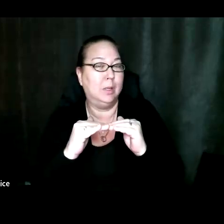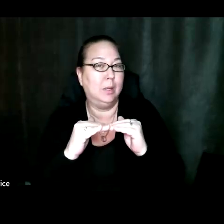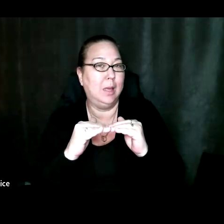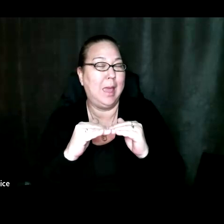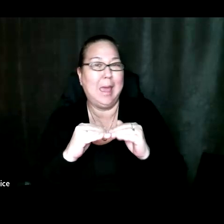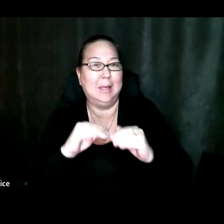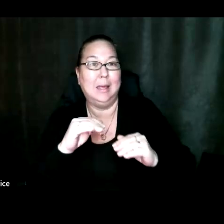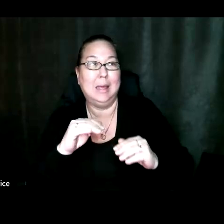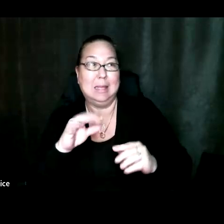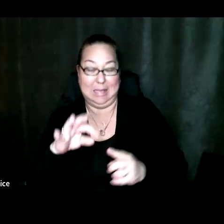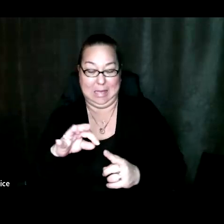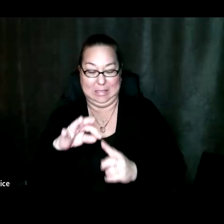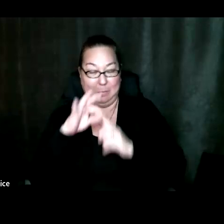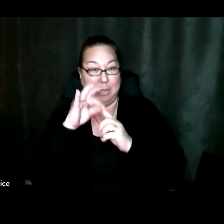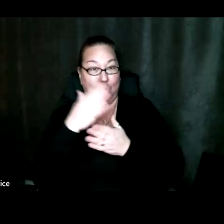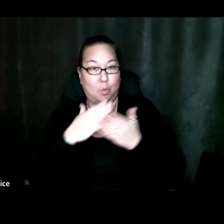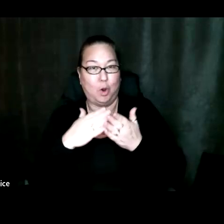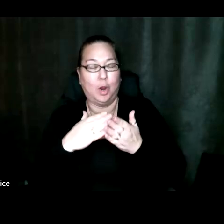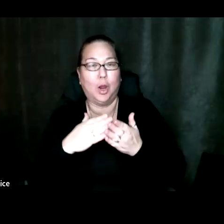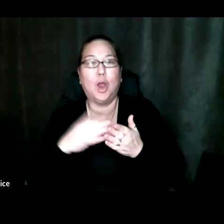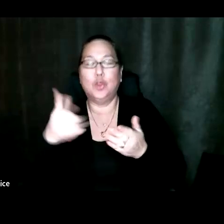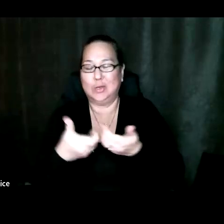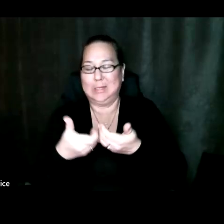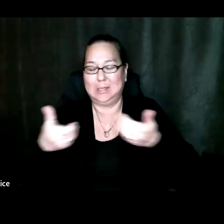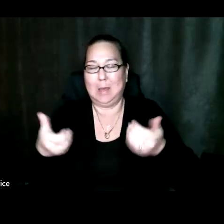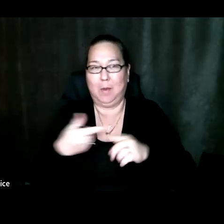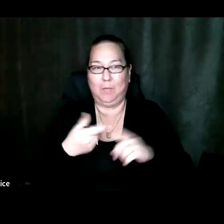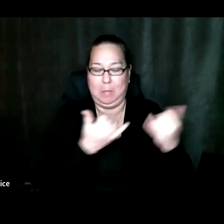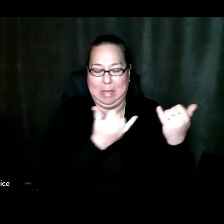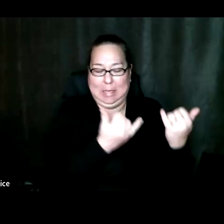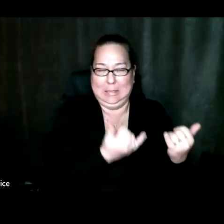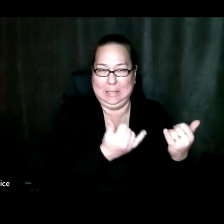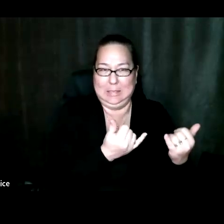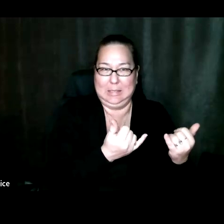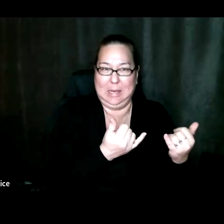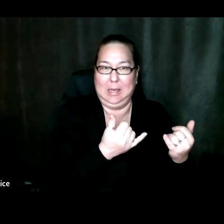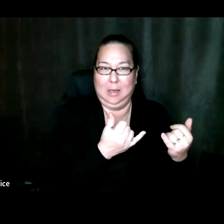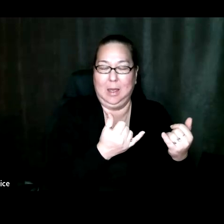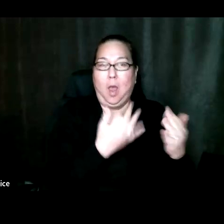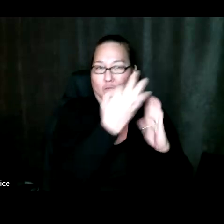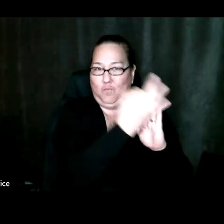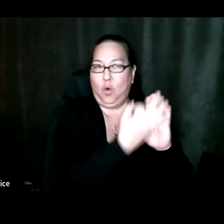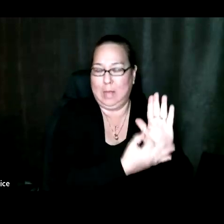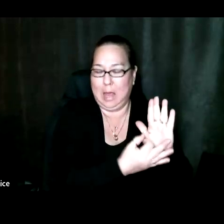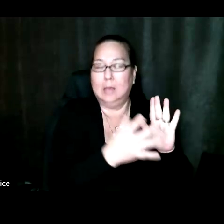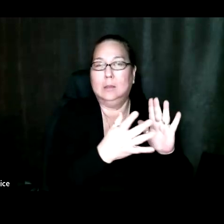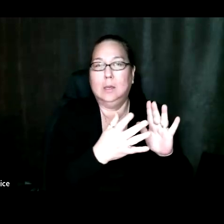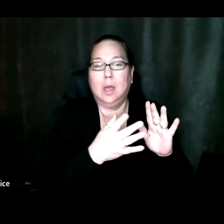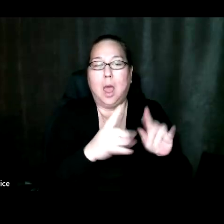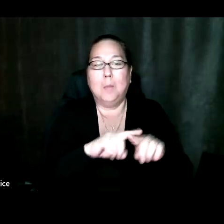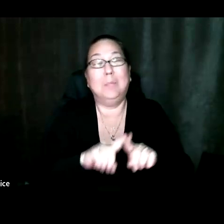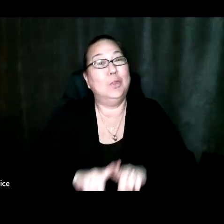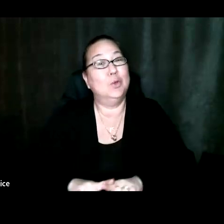part of them is that they're different from the existing formula, but they actually are consistently applied to any school in the same